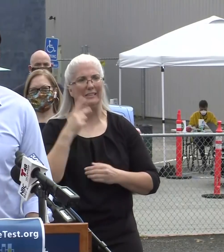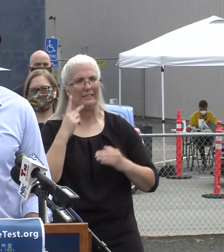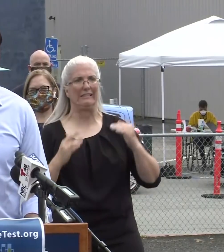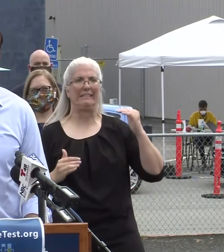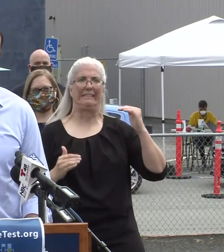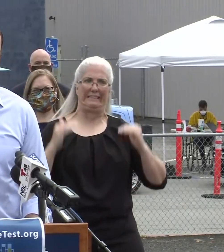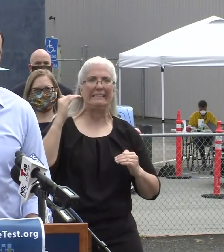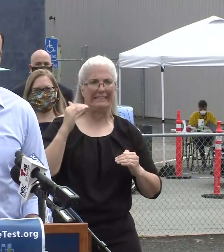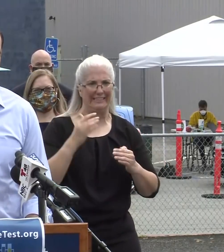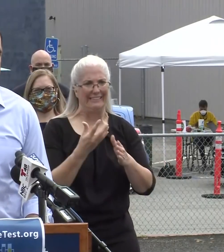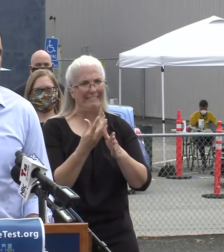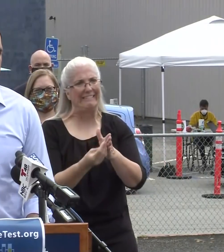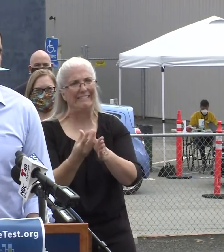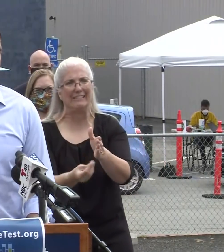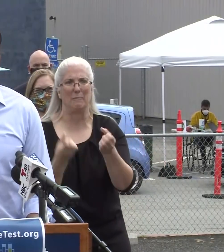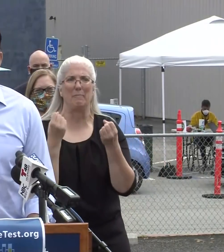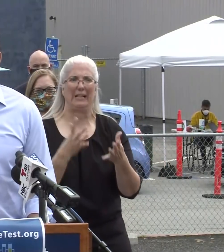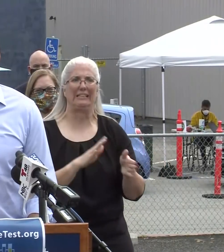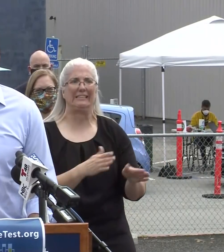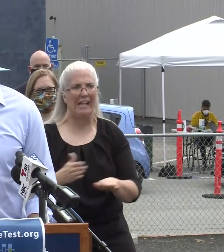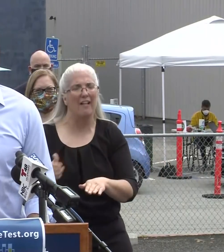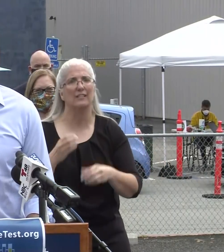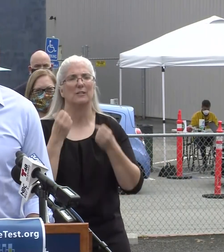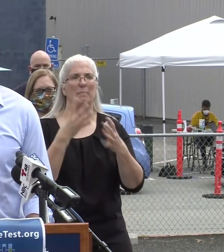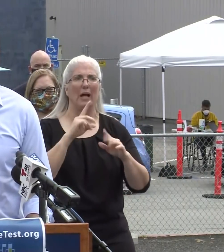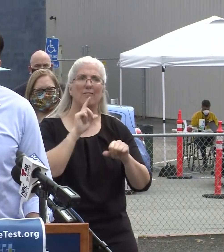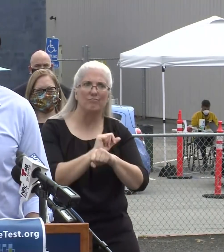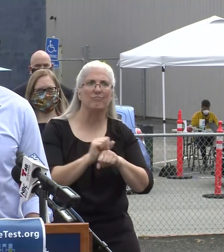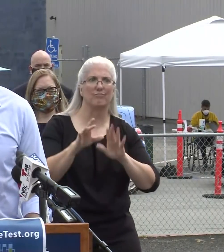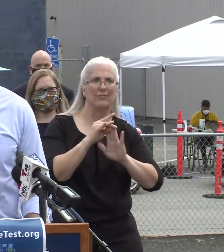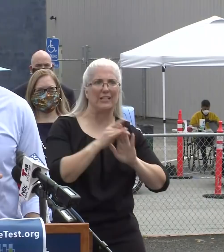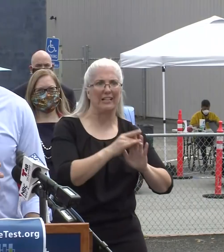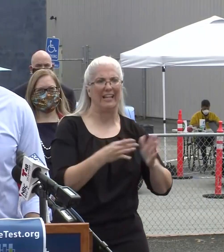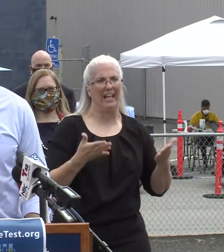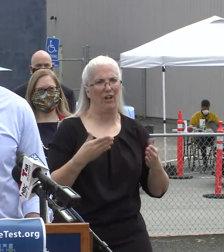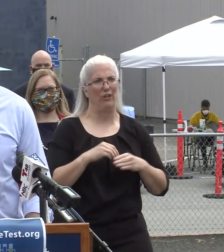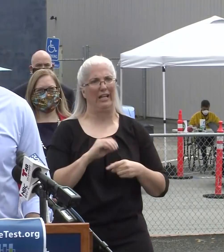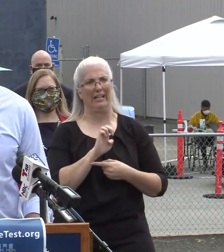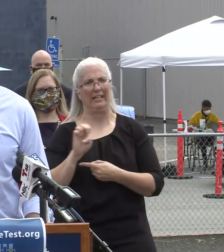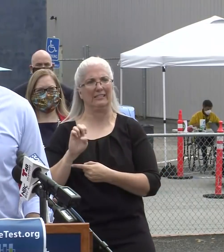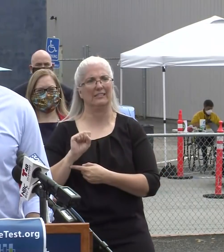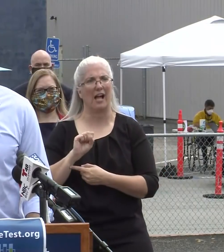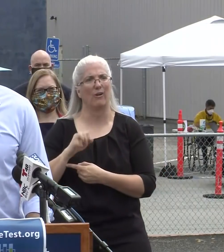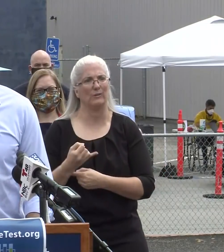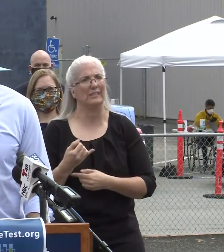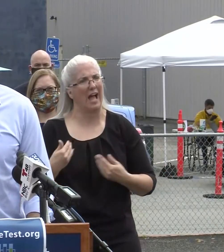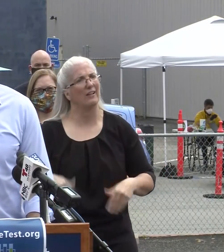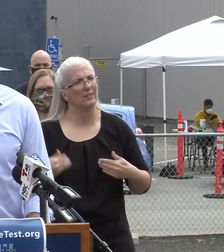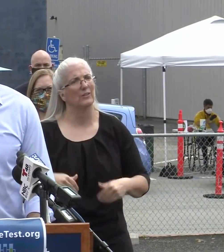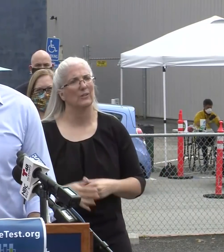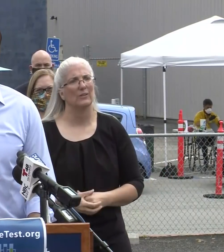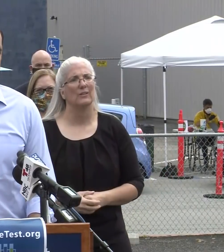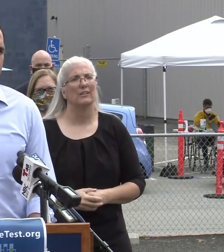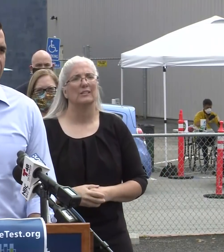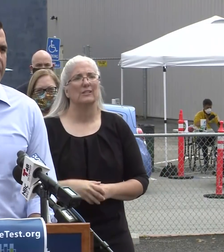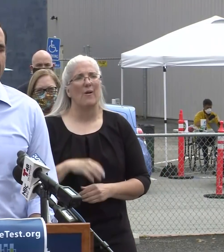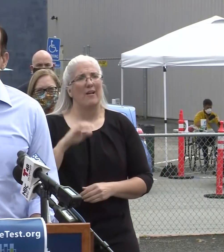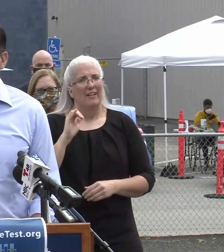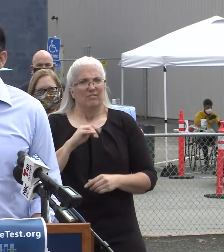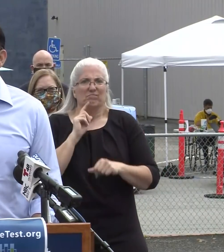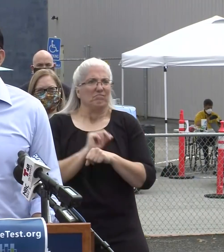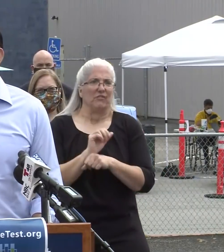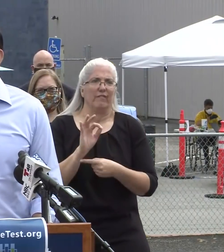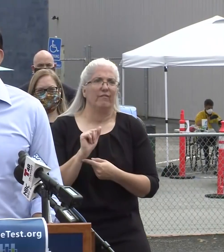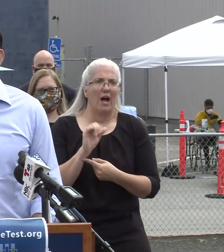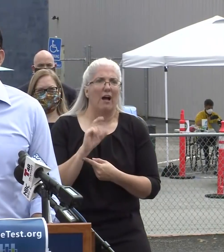a disproportionate number of cases. That is a factor of, frankly, there are many factors behind that,